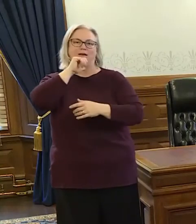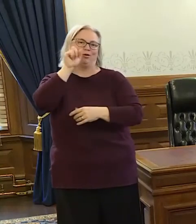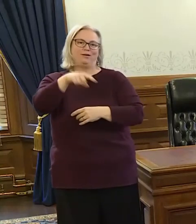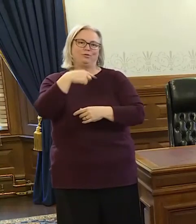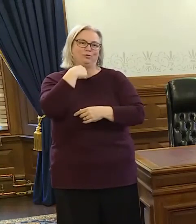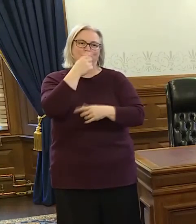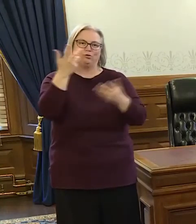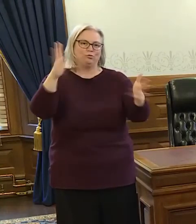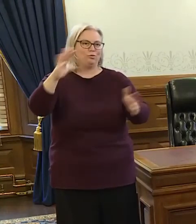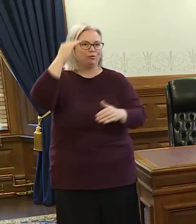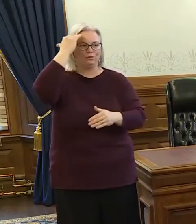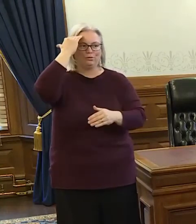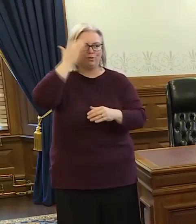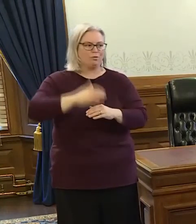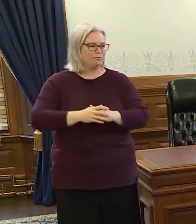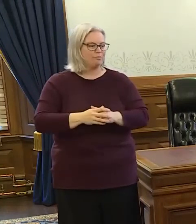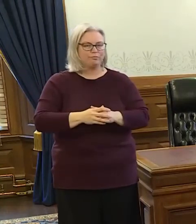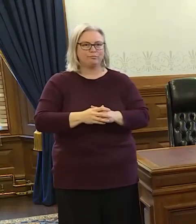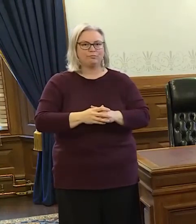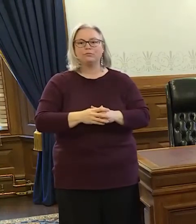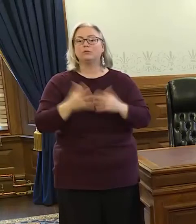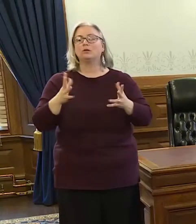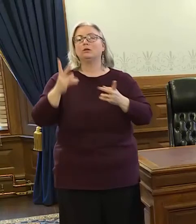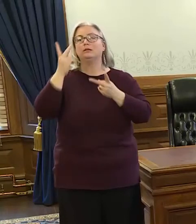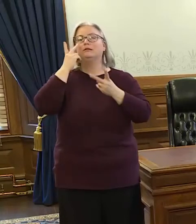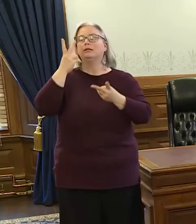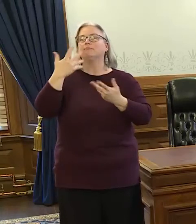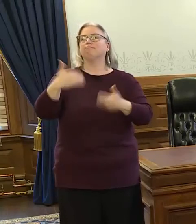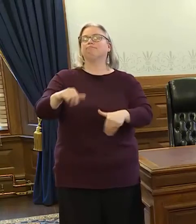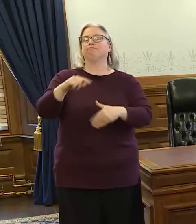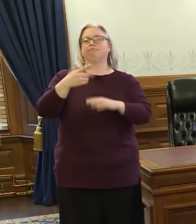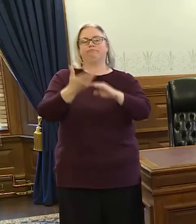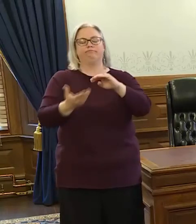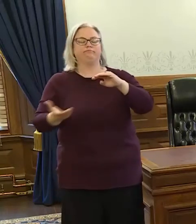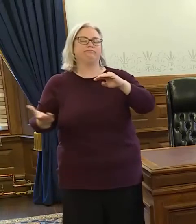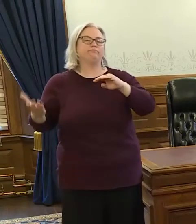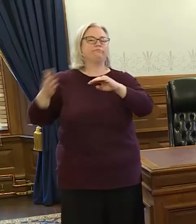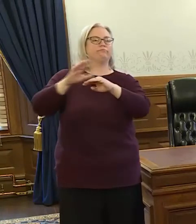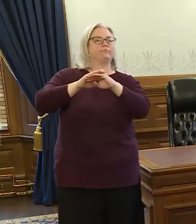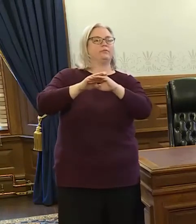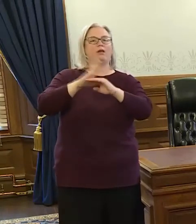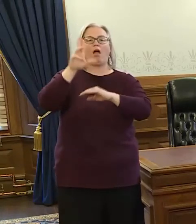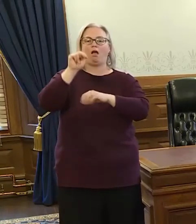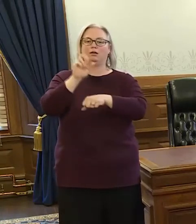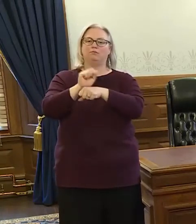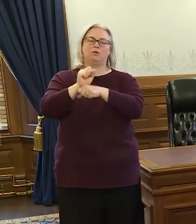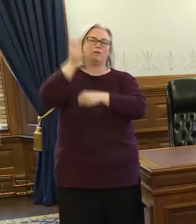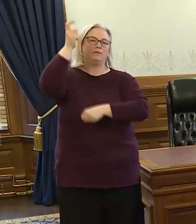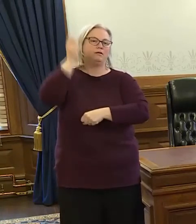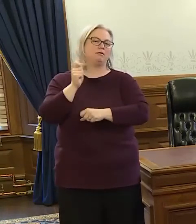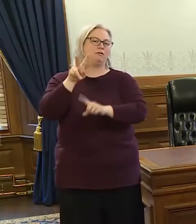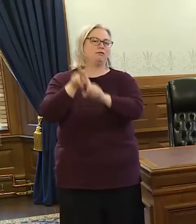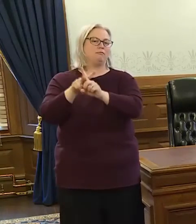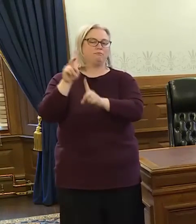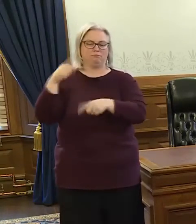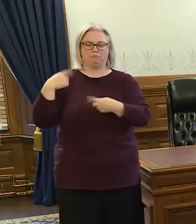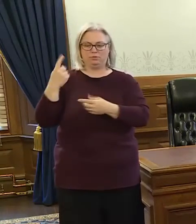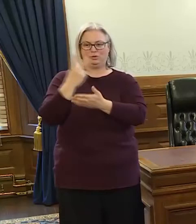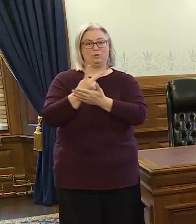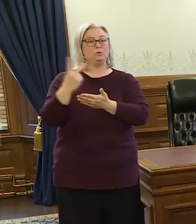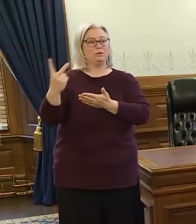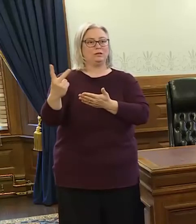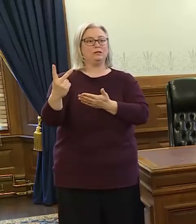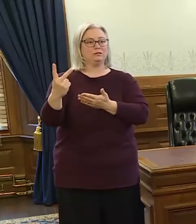you already know. We have seen a significant increase in unemployment claims over the last 2